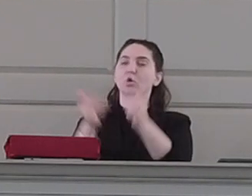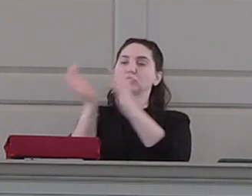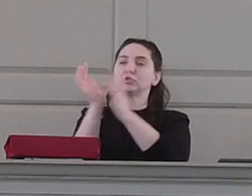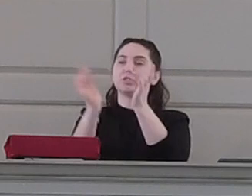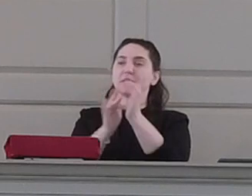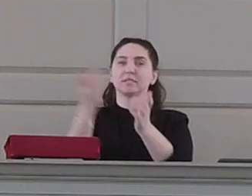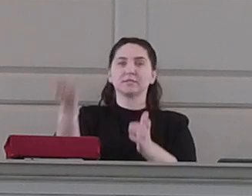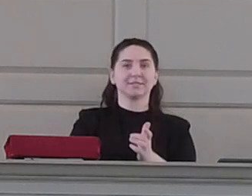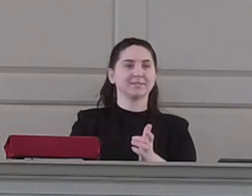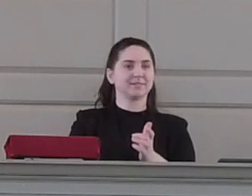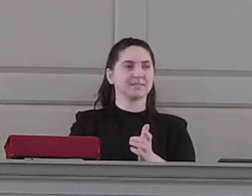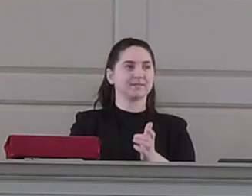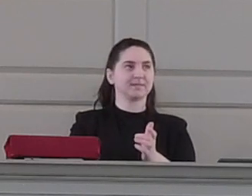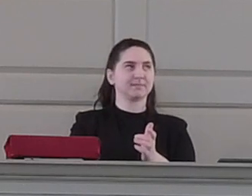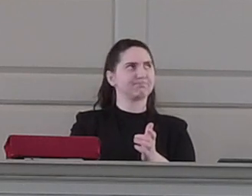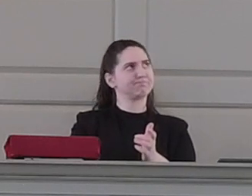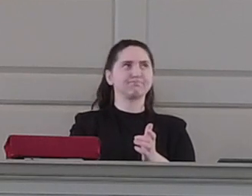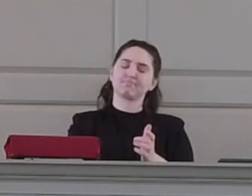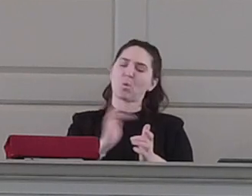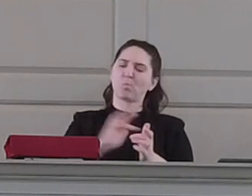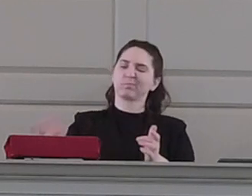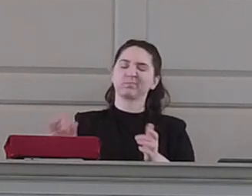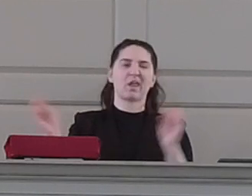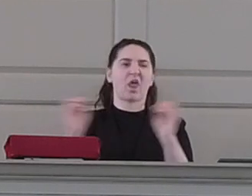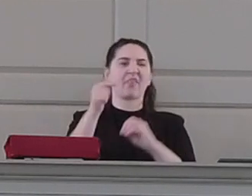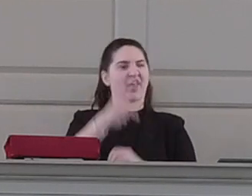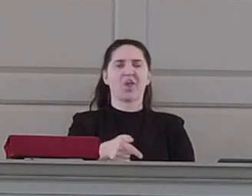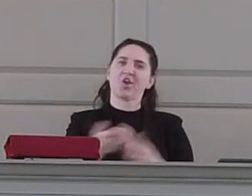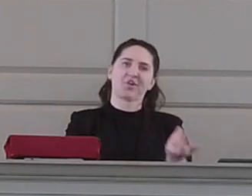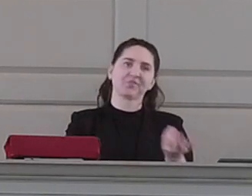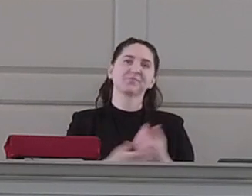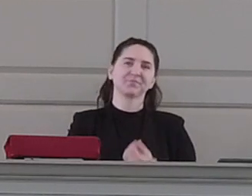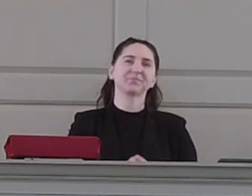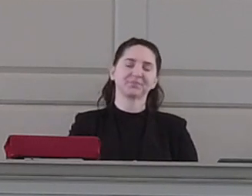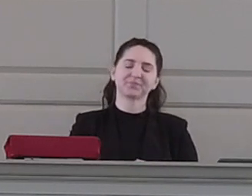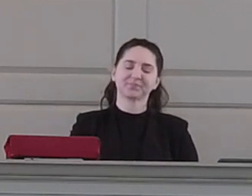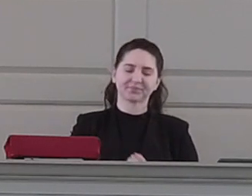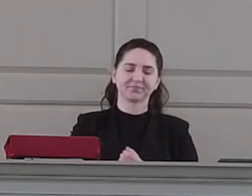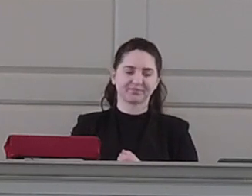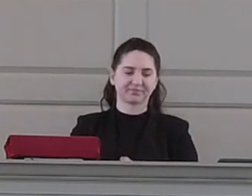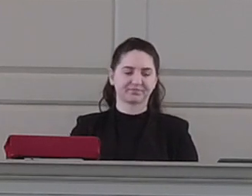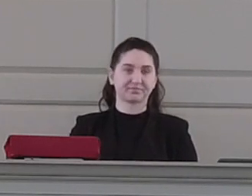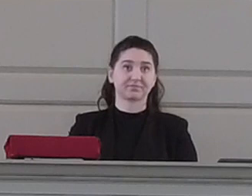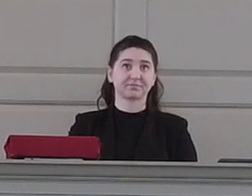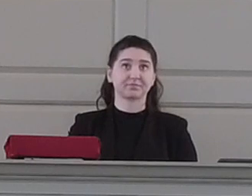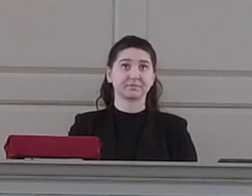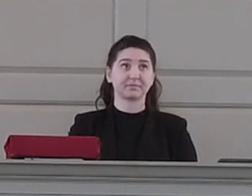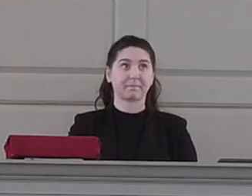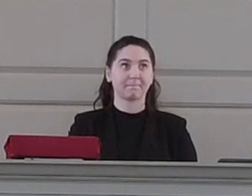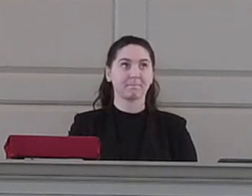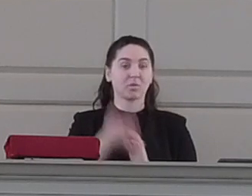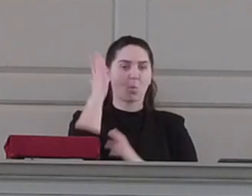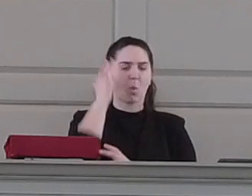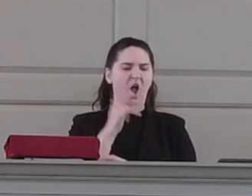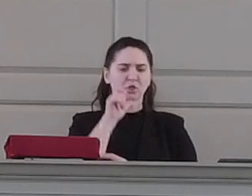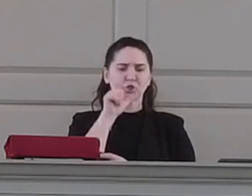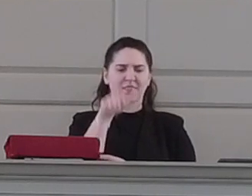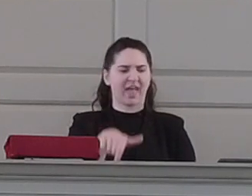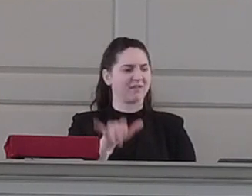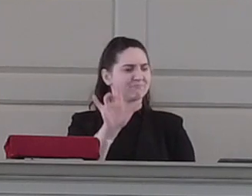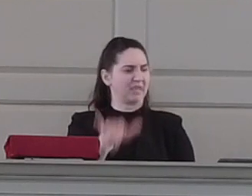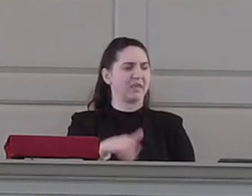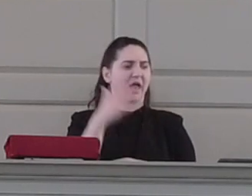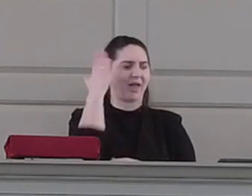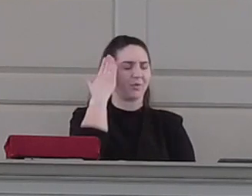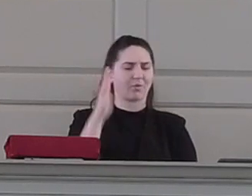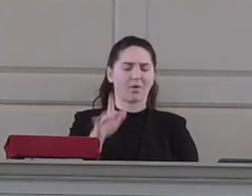We will not find such a passage, right? Because it is not there. And why should it be? I cannot think